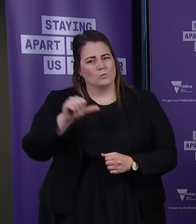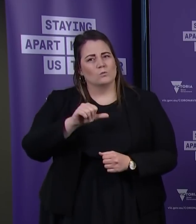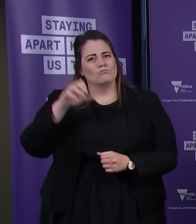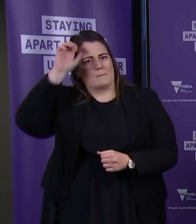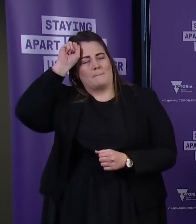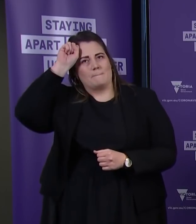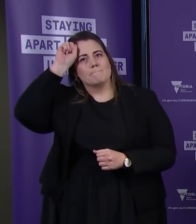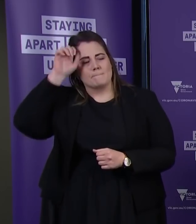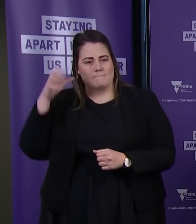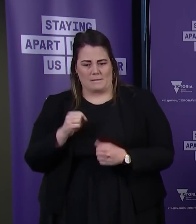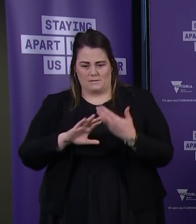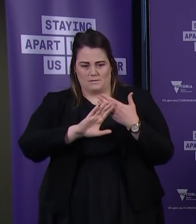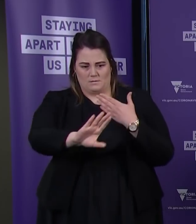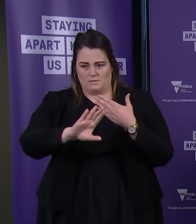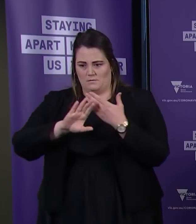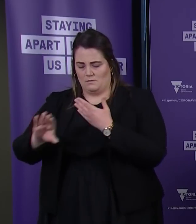do,